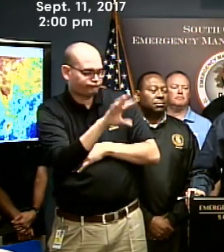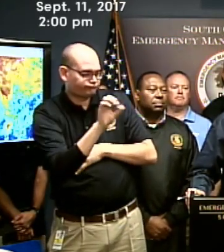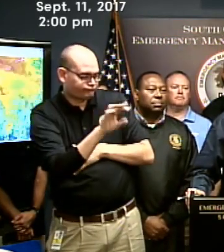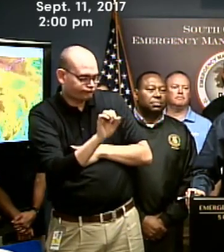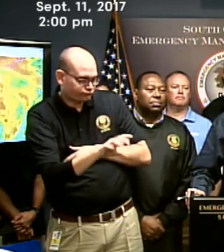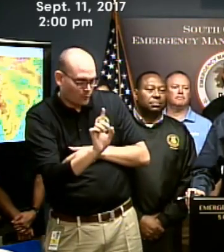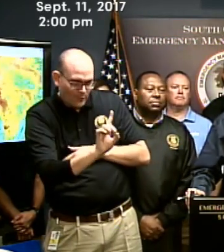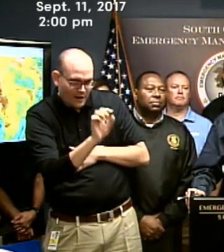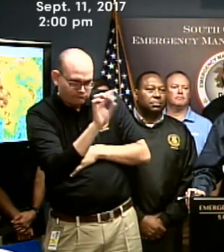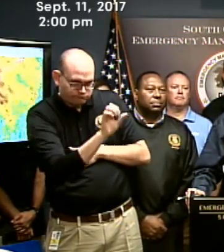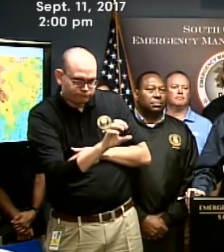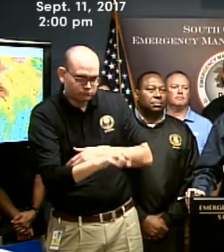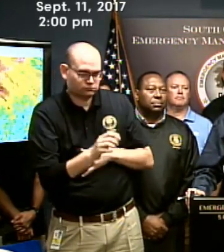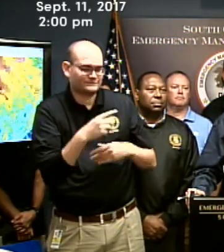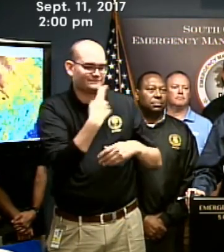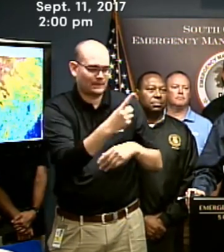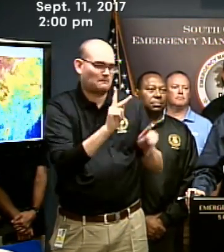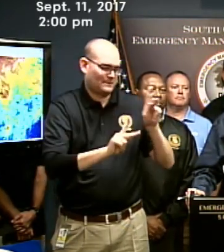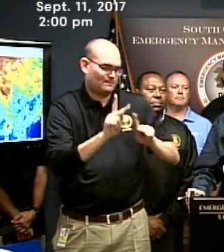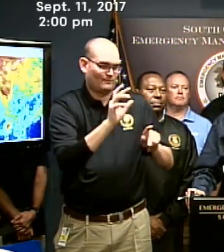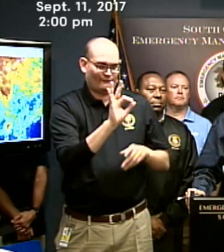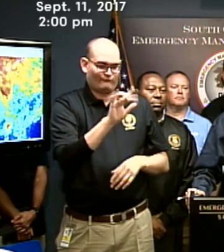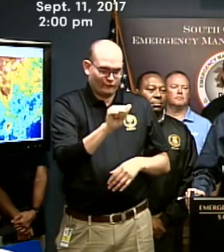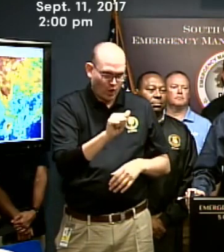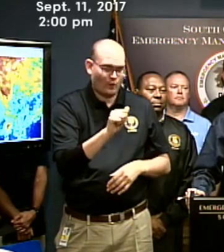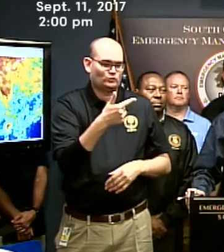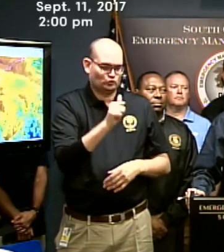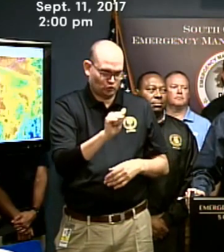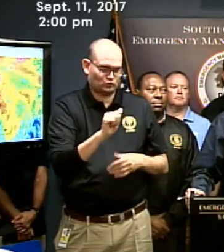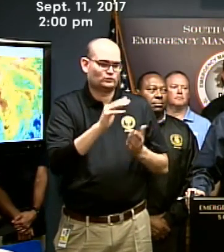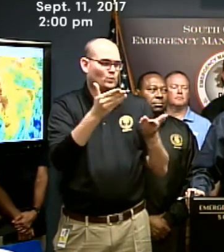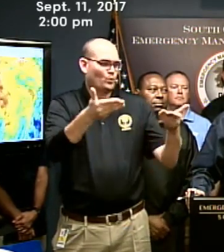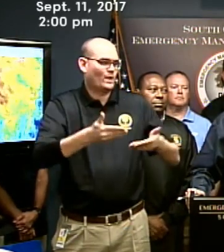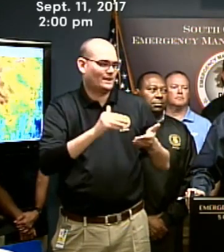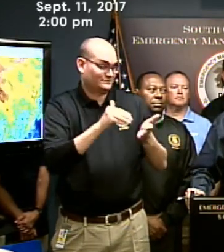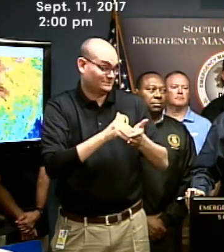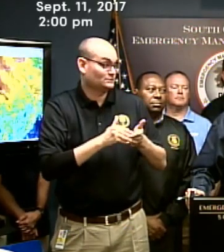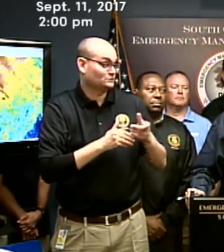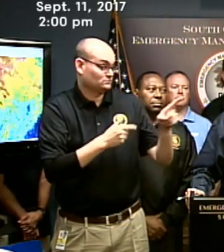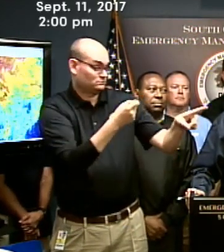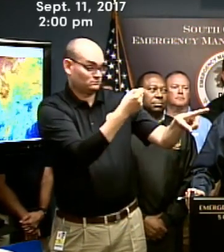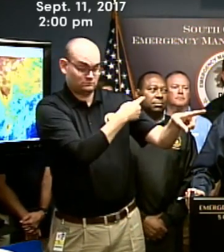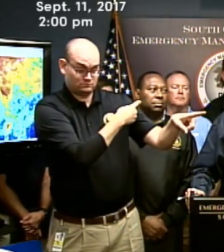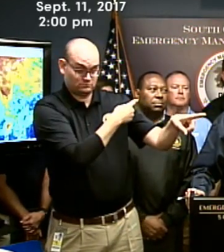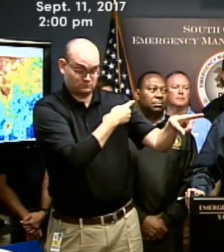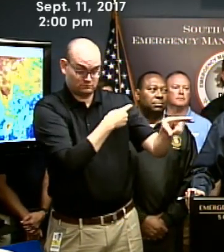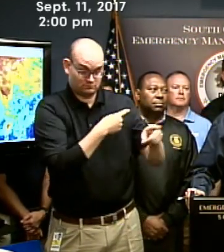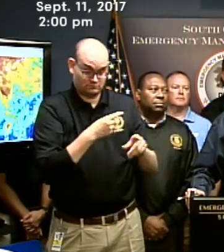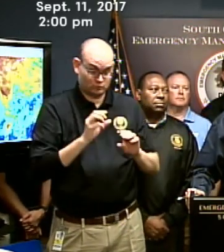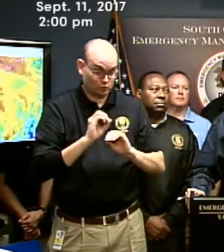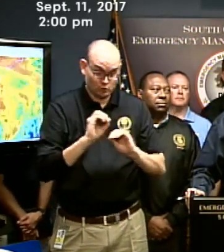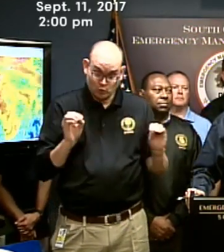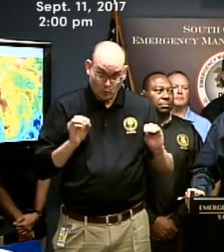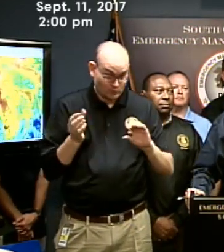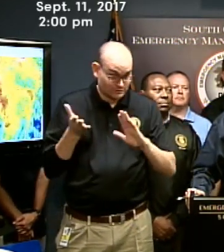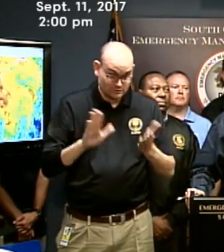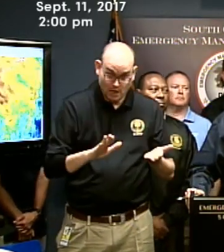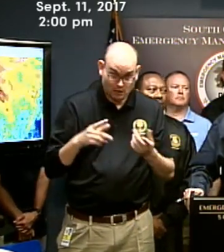information. Yes. Next question. Just to confirm, there aren't any fatalities related to Irma?